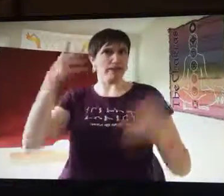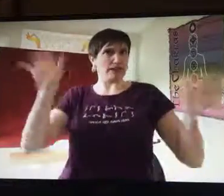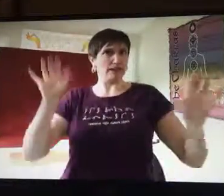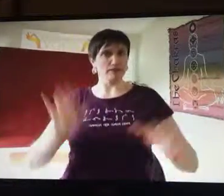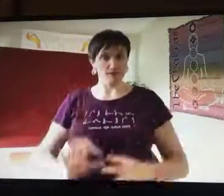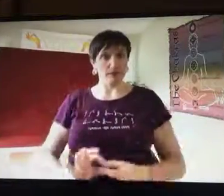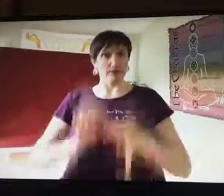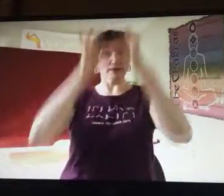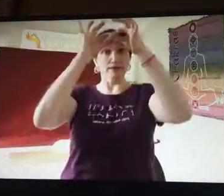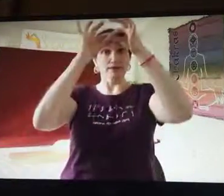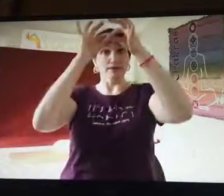instead of one,